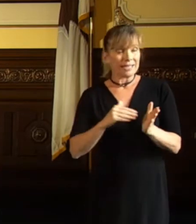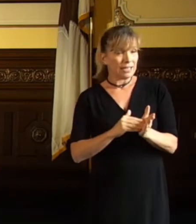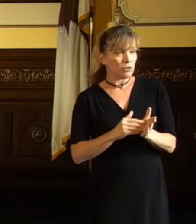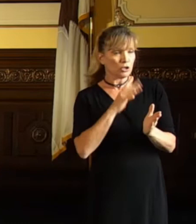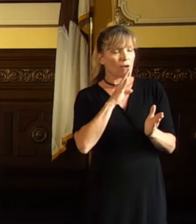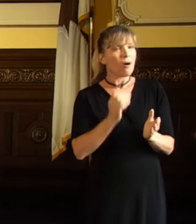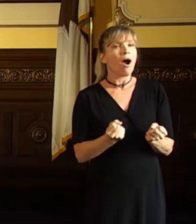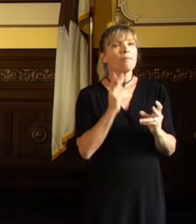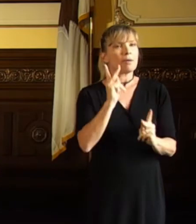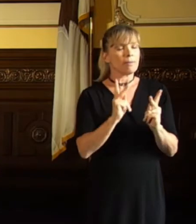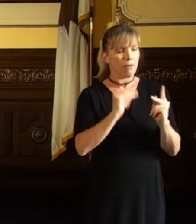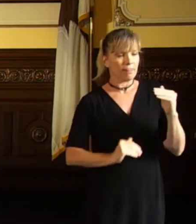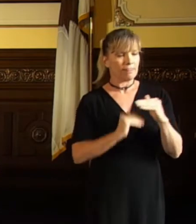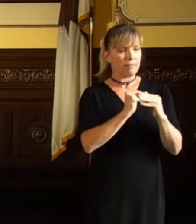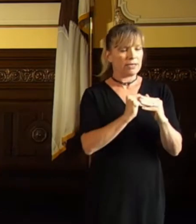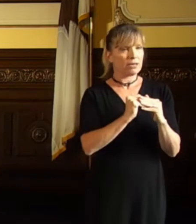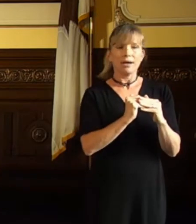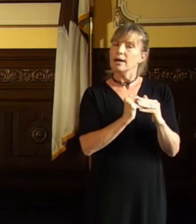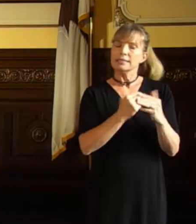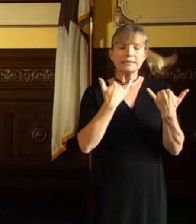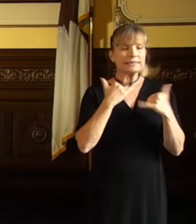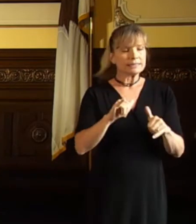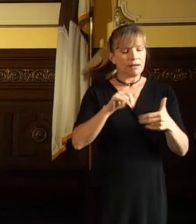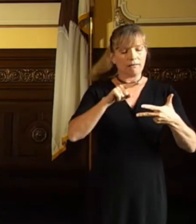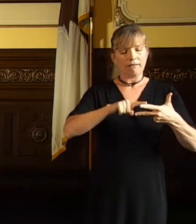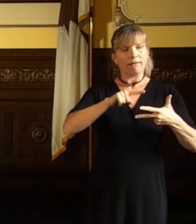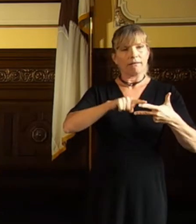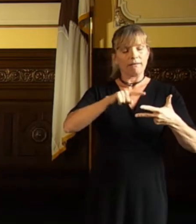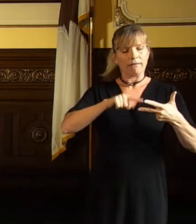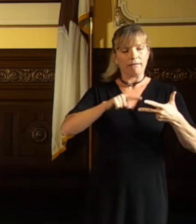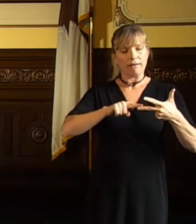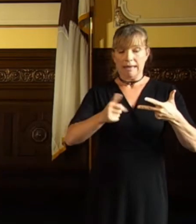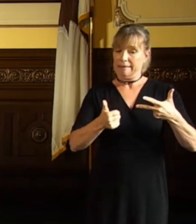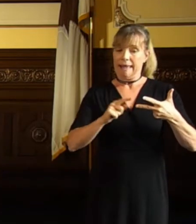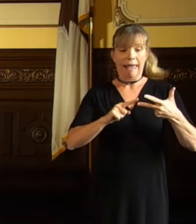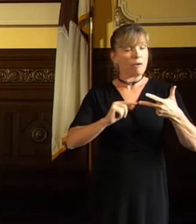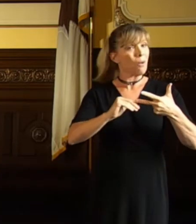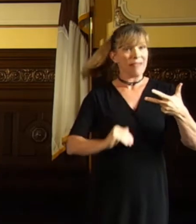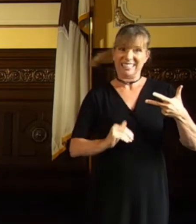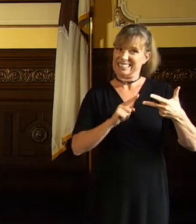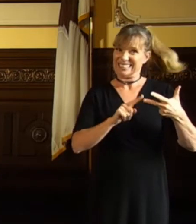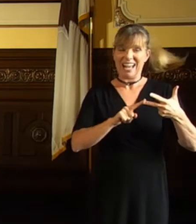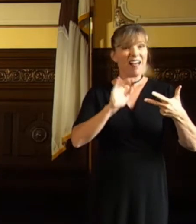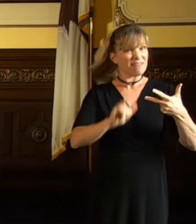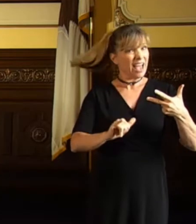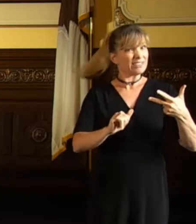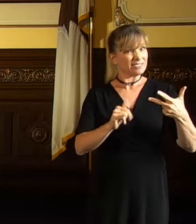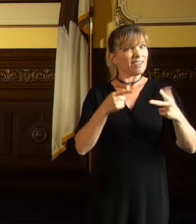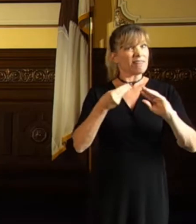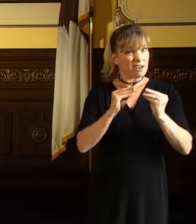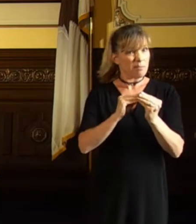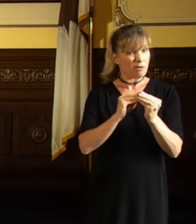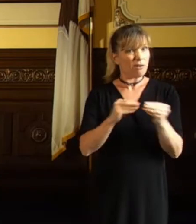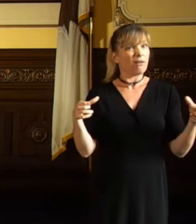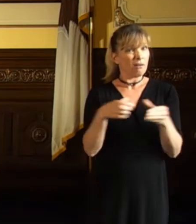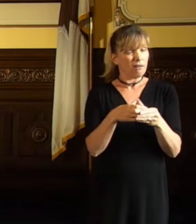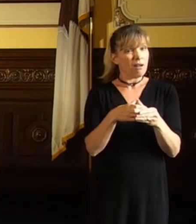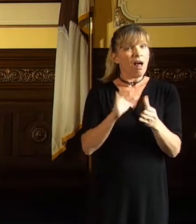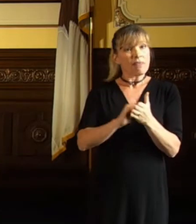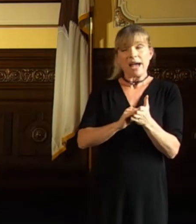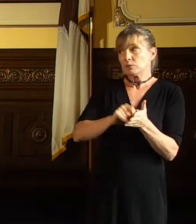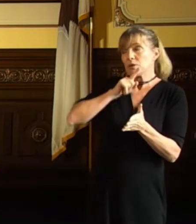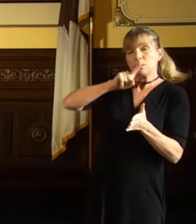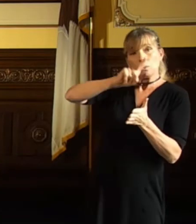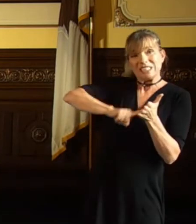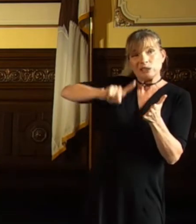capacity limits are intended, we're still in a phase where 10 people or fewer is the desired number. That's what the epidemiologists